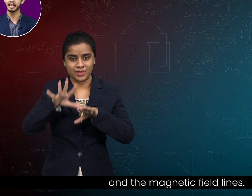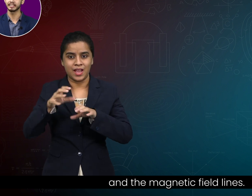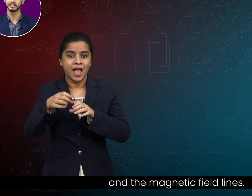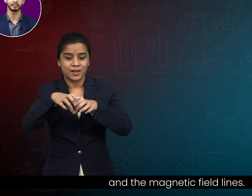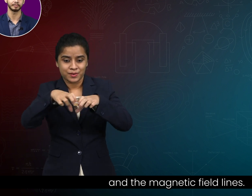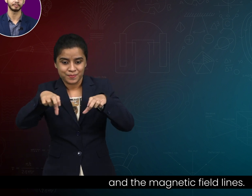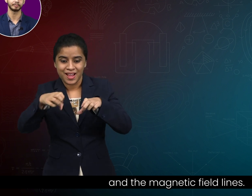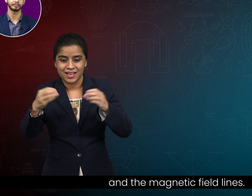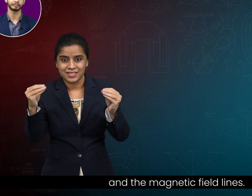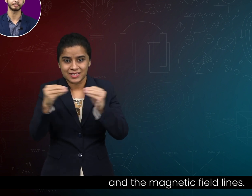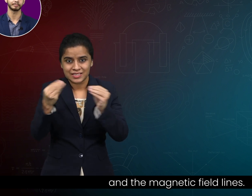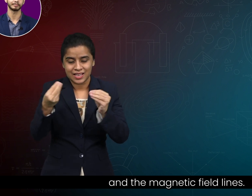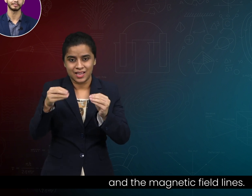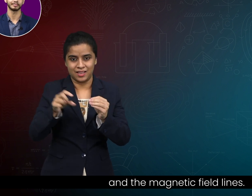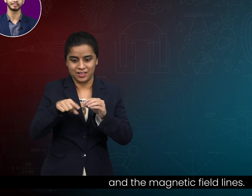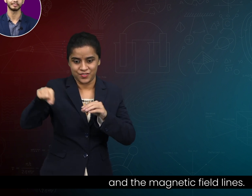field lines.